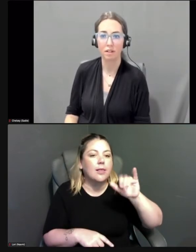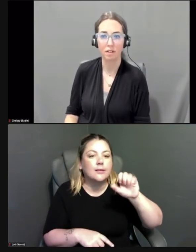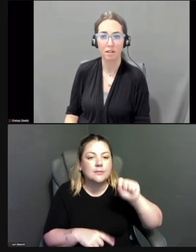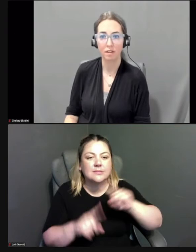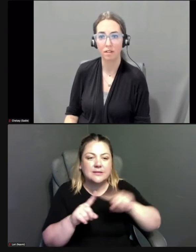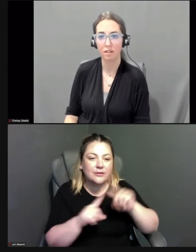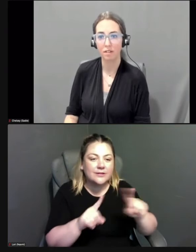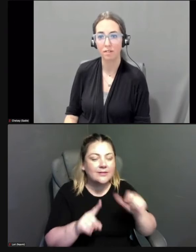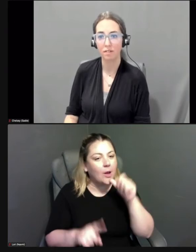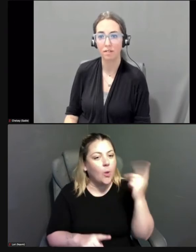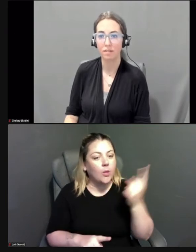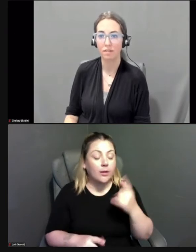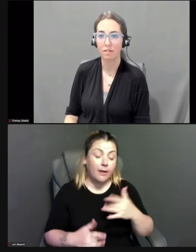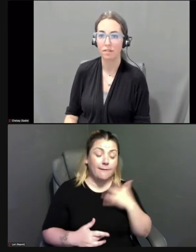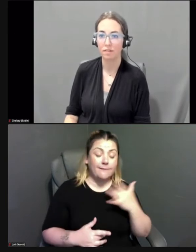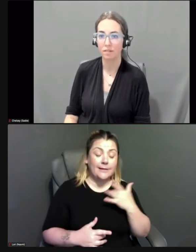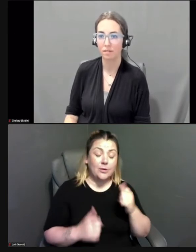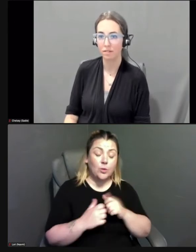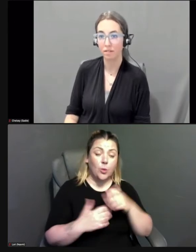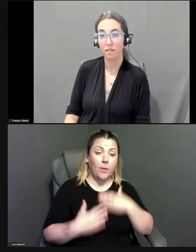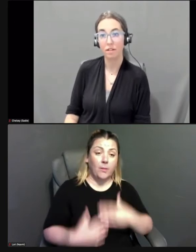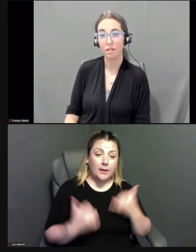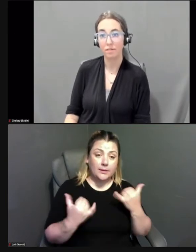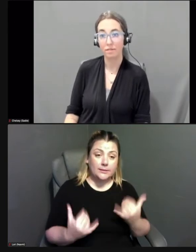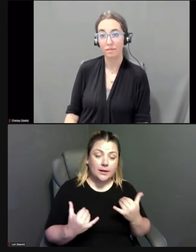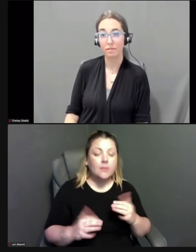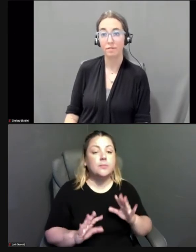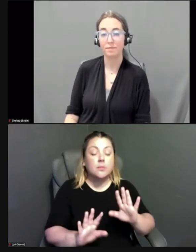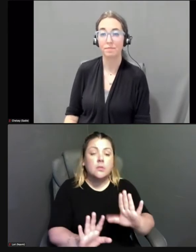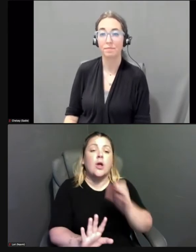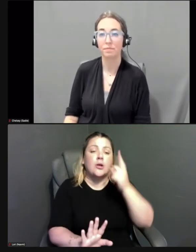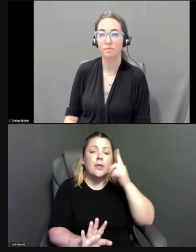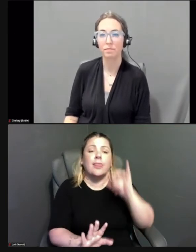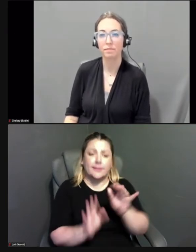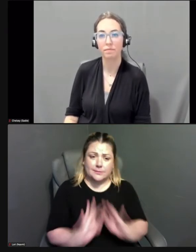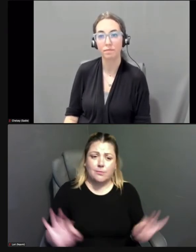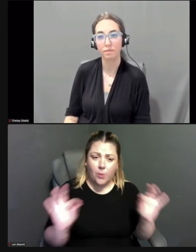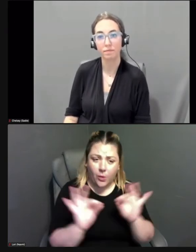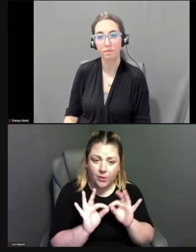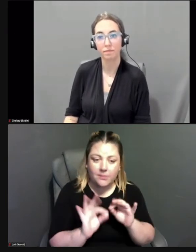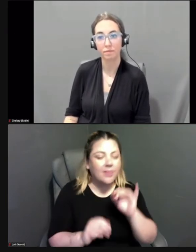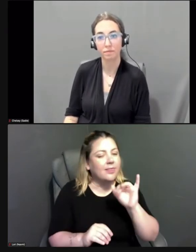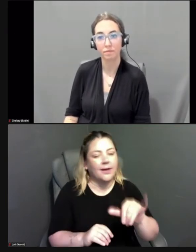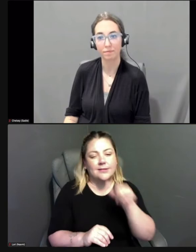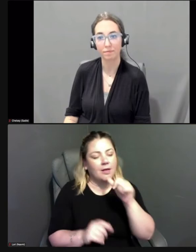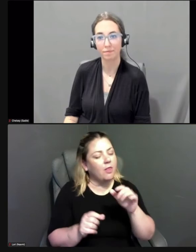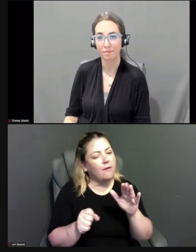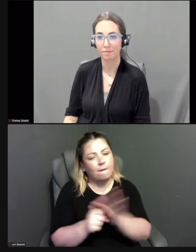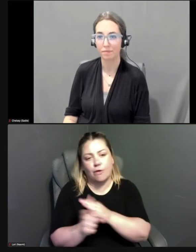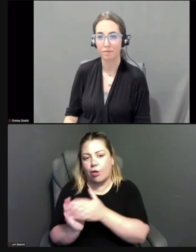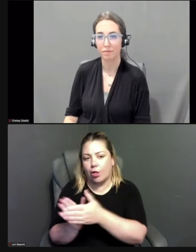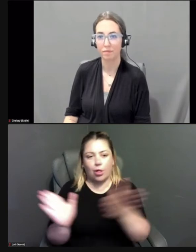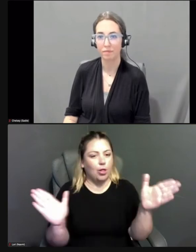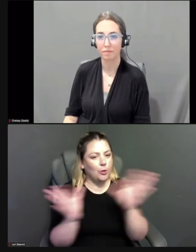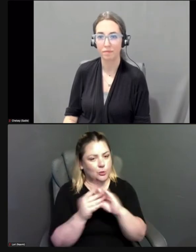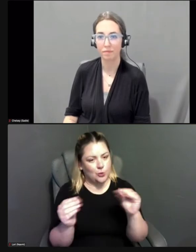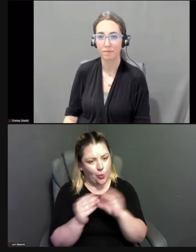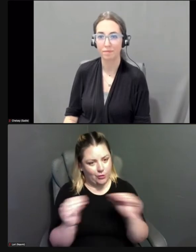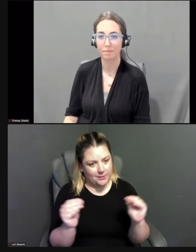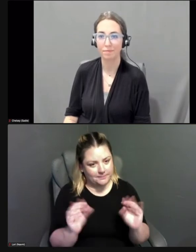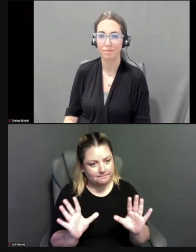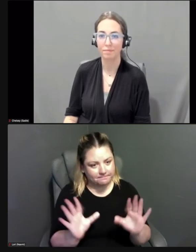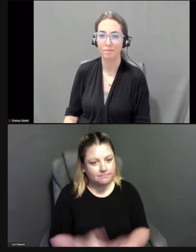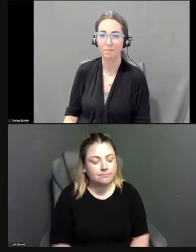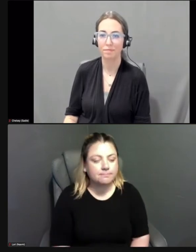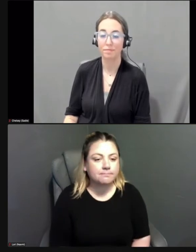your body today? Not that that's not important, it's just not the whole picture. Right. Yep. And I think, you know, there's a lot